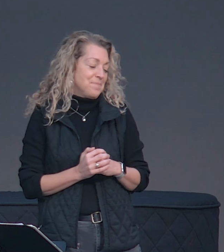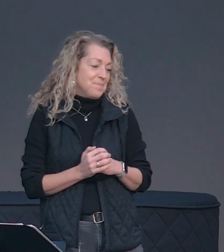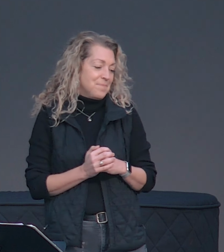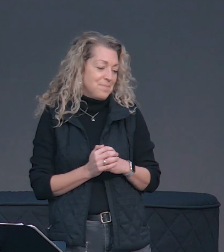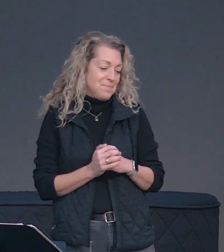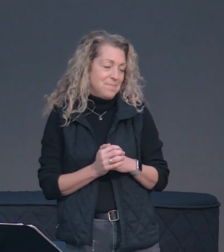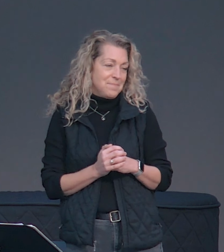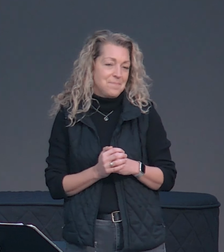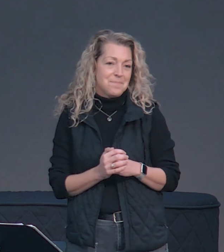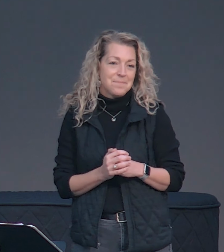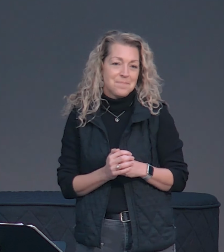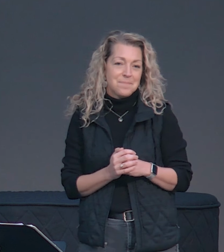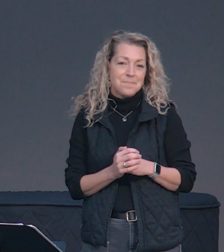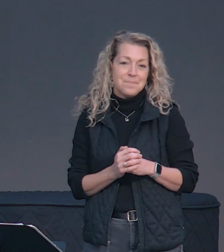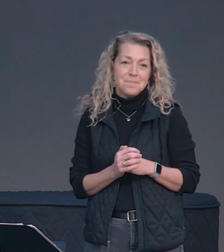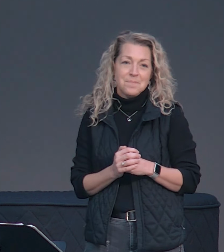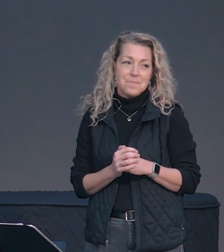commons on the north side.